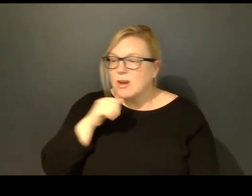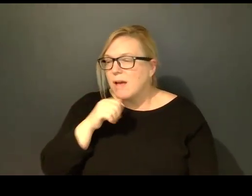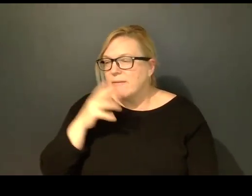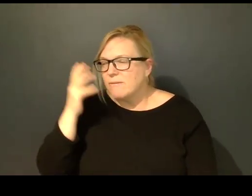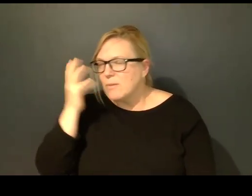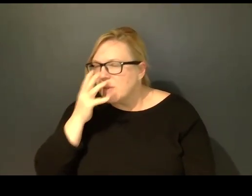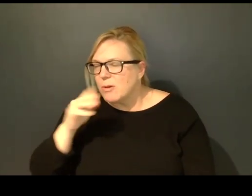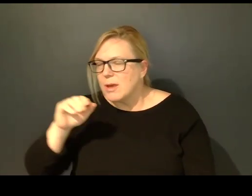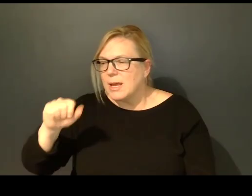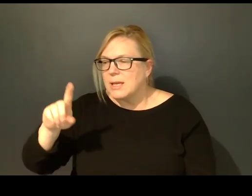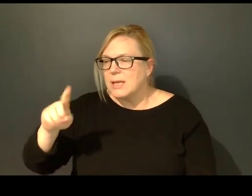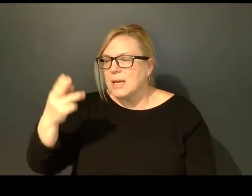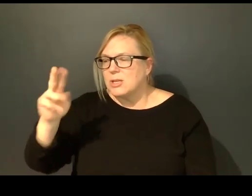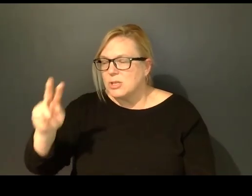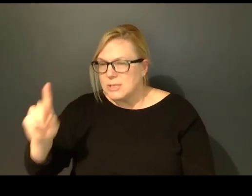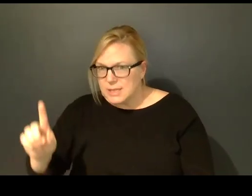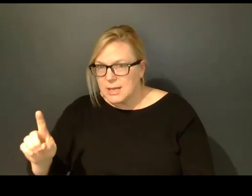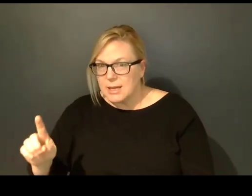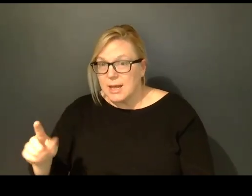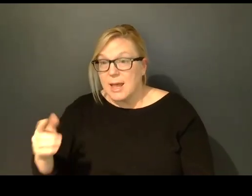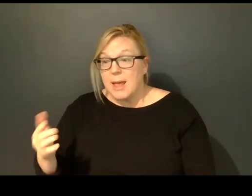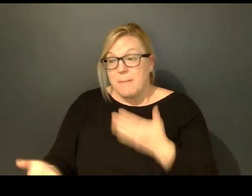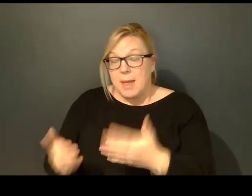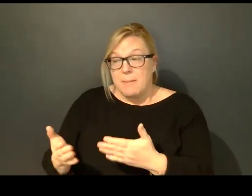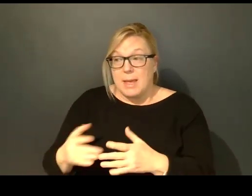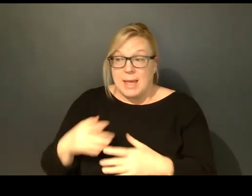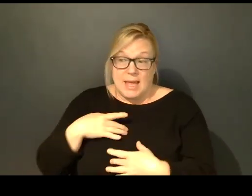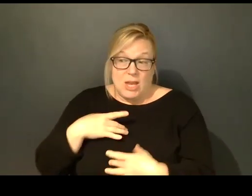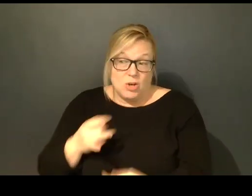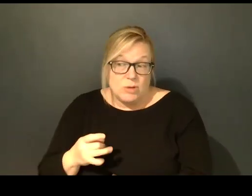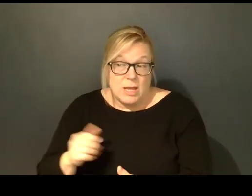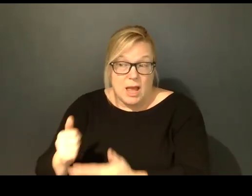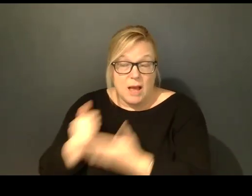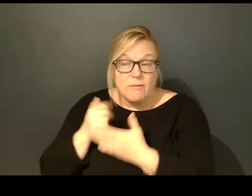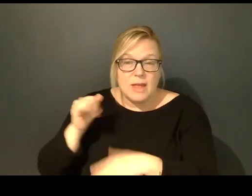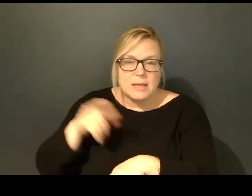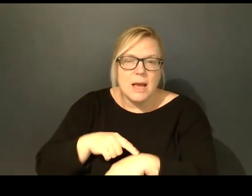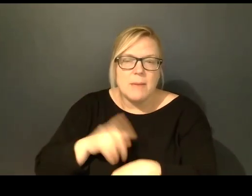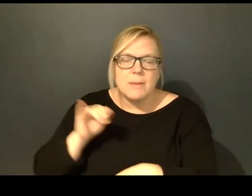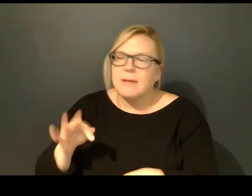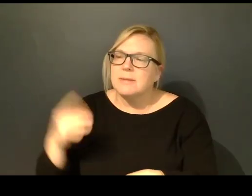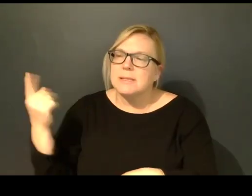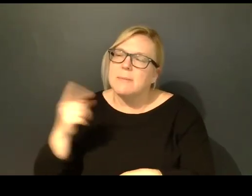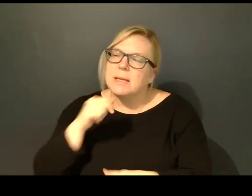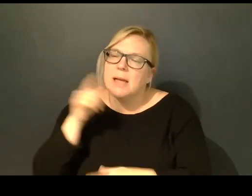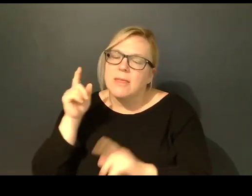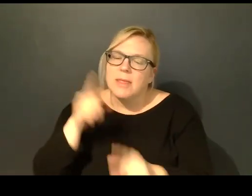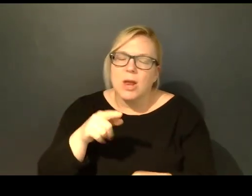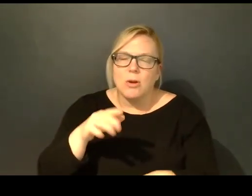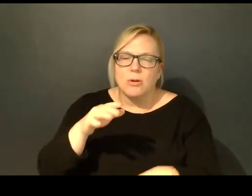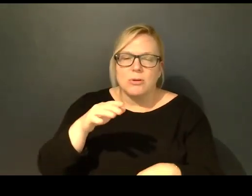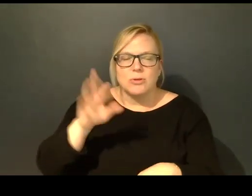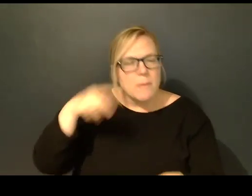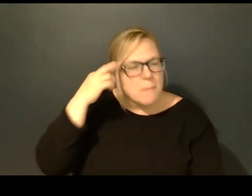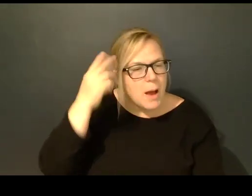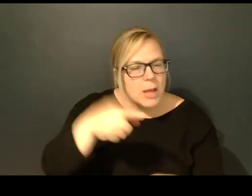it might be very interesting and super helpful at that time. Mhm. But if someone is not there to remind you, support you,